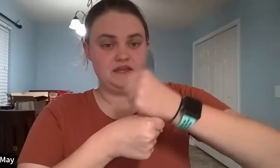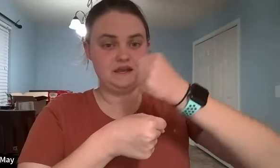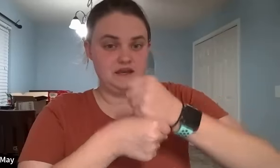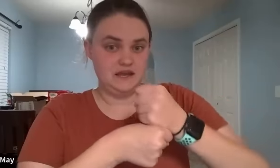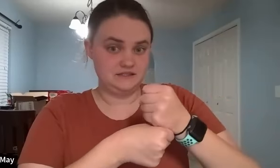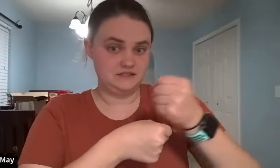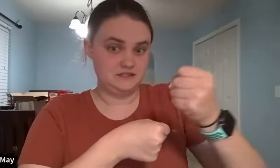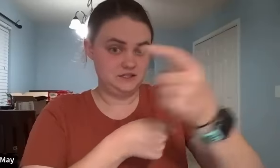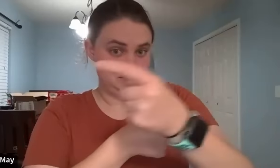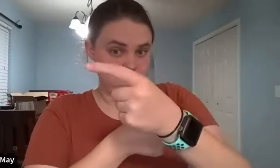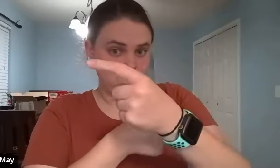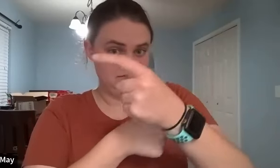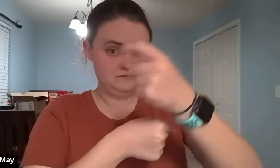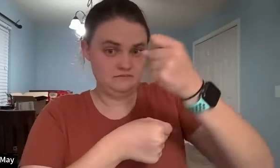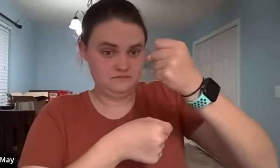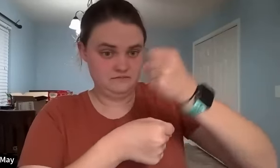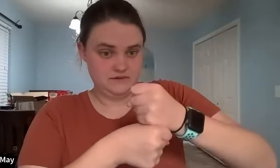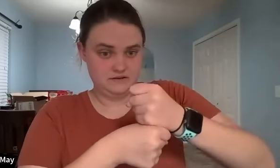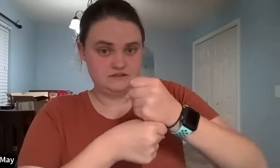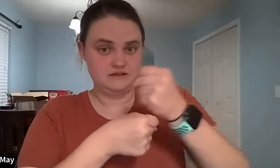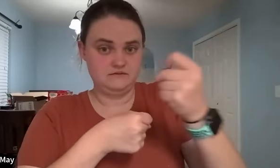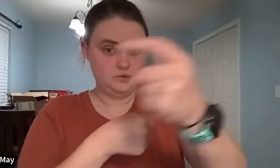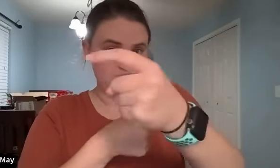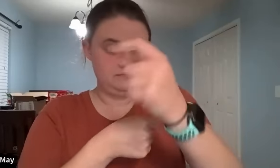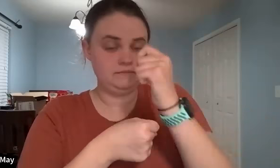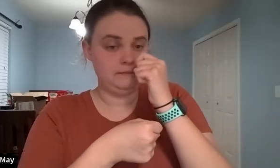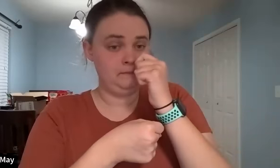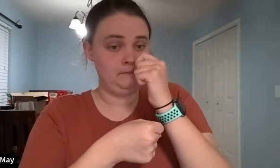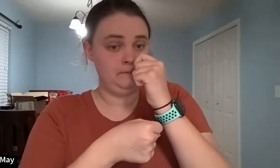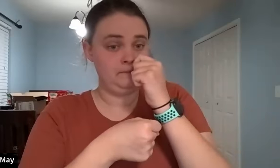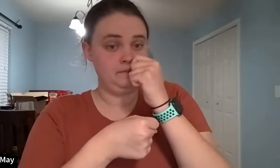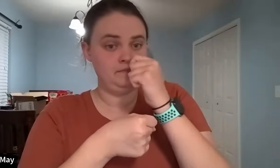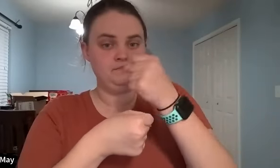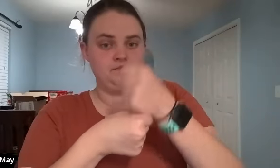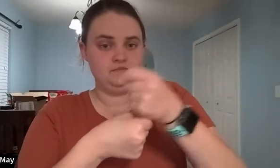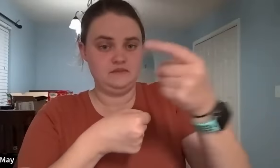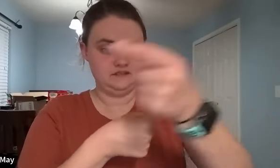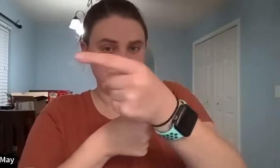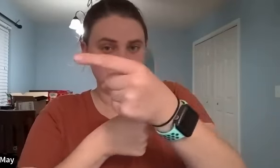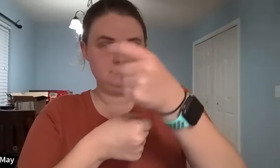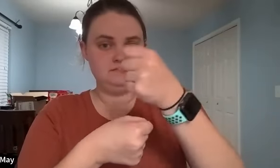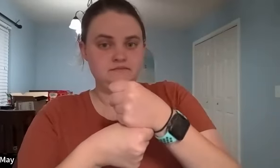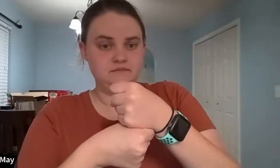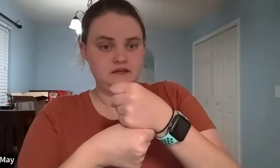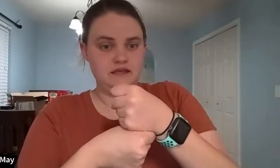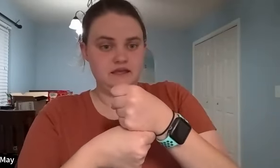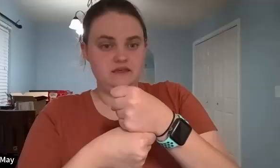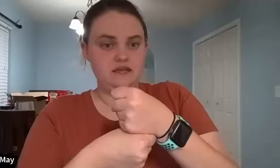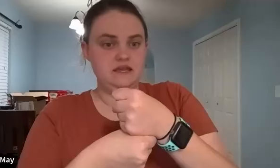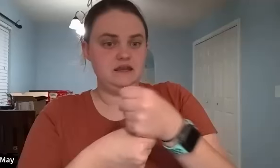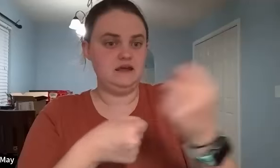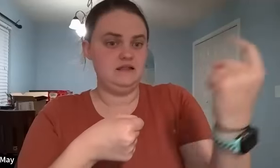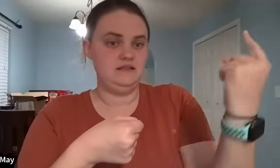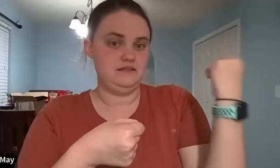Then next year. Bounce and forward. Next year. And then